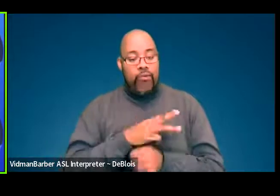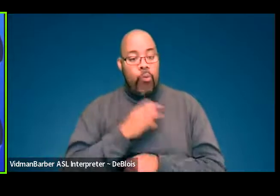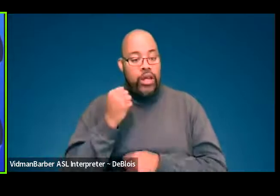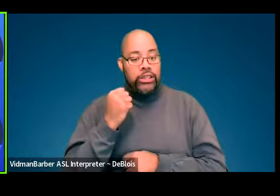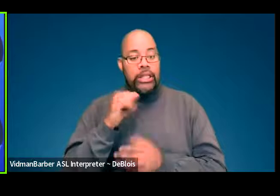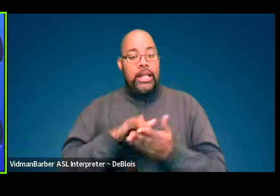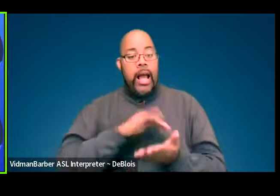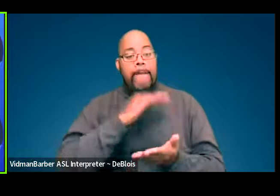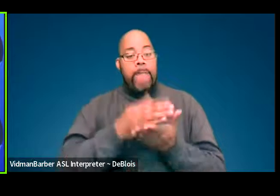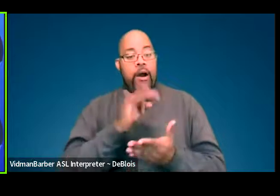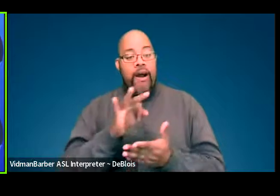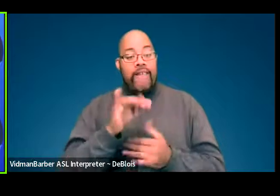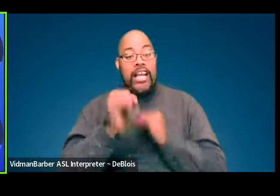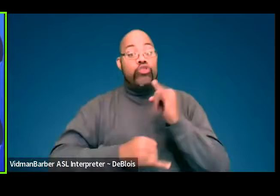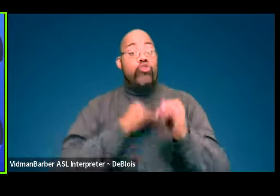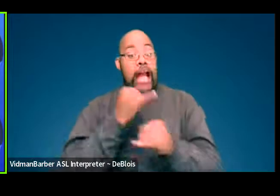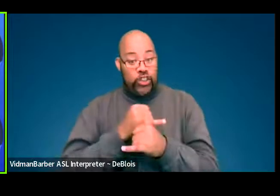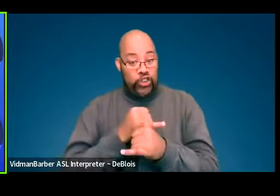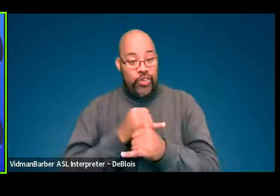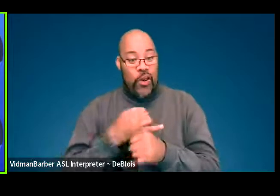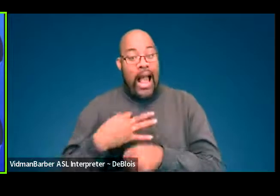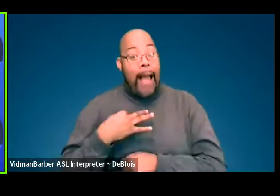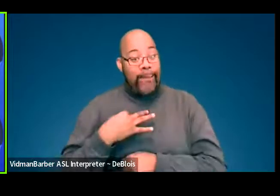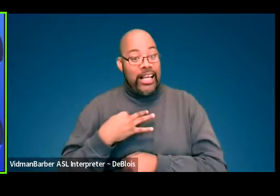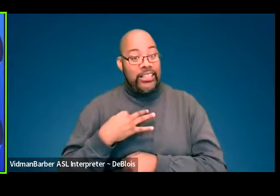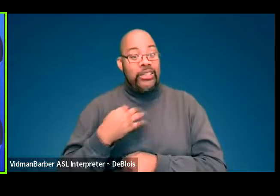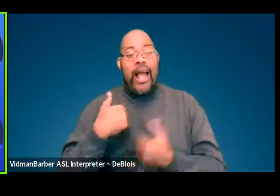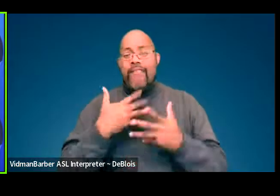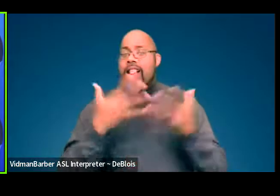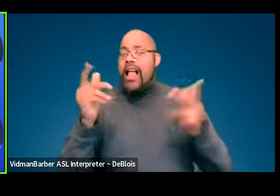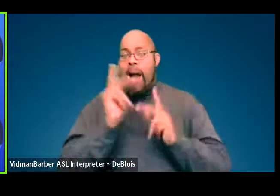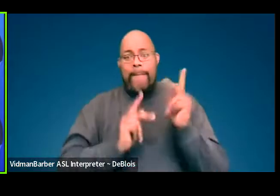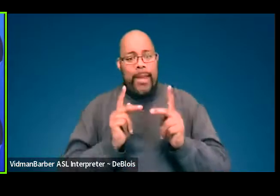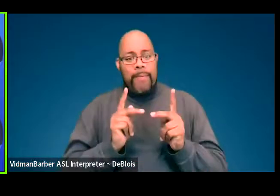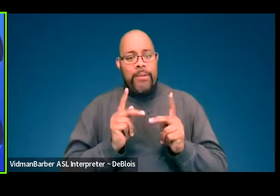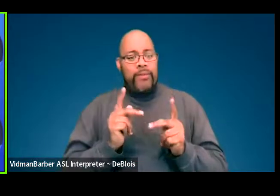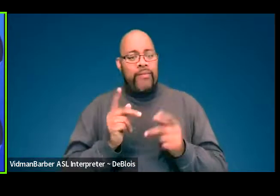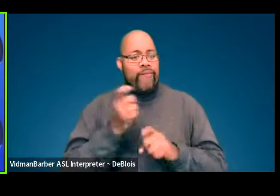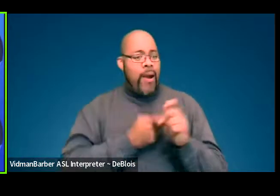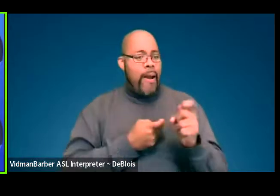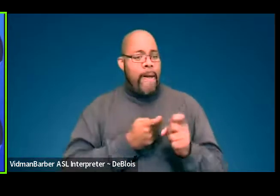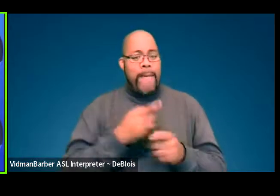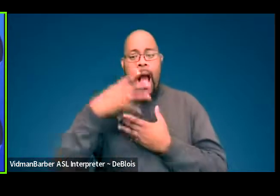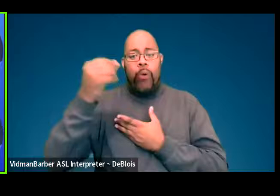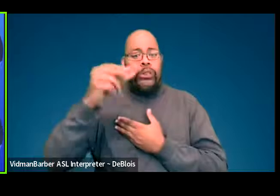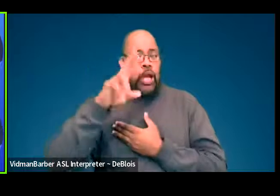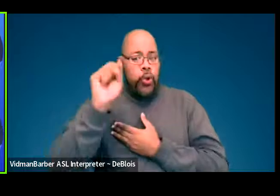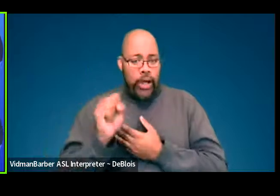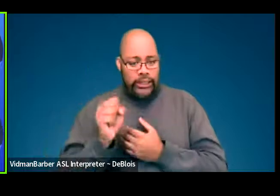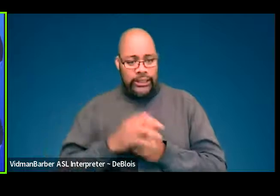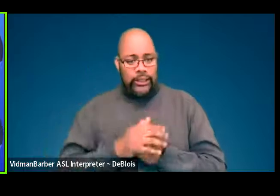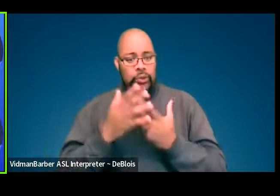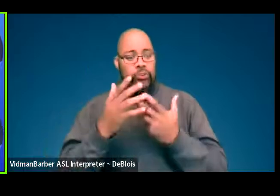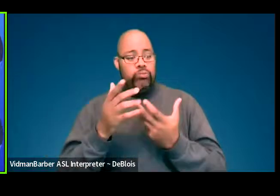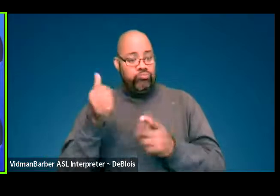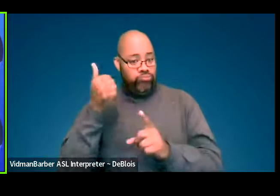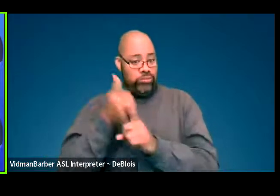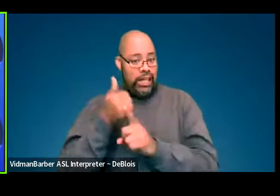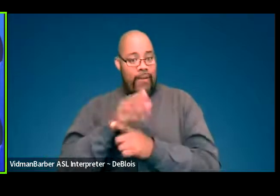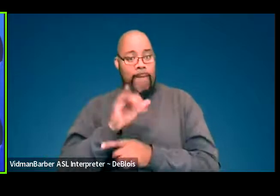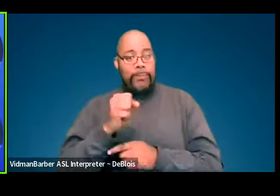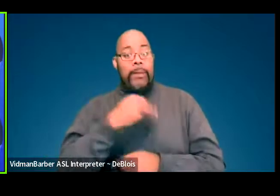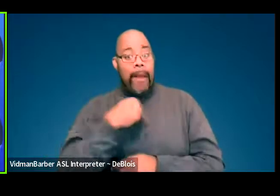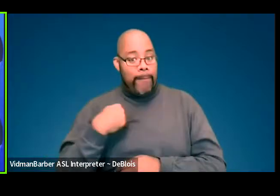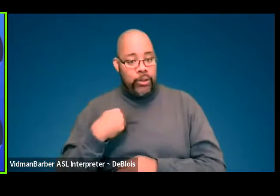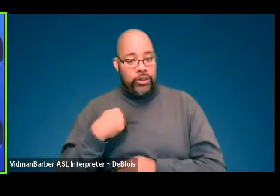the amount of international applications. We had a lot of folks, from outside of the US who are BIMS